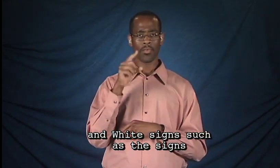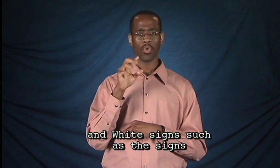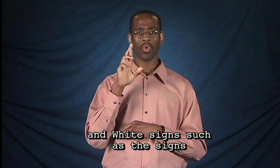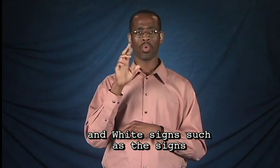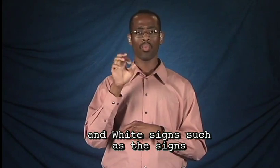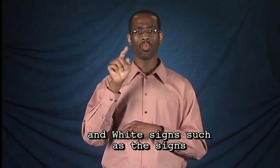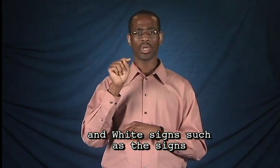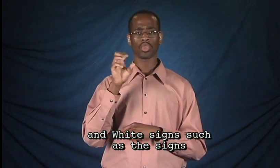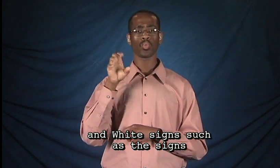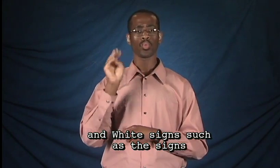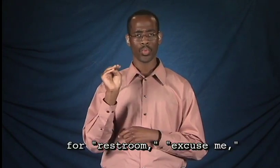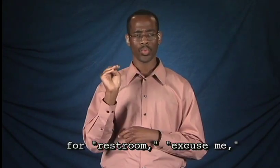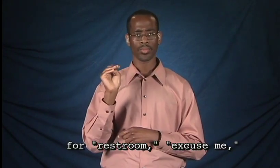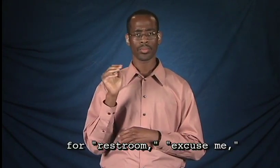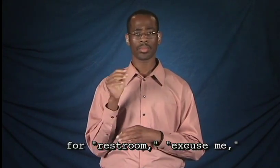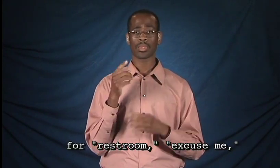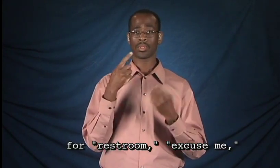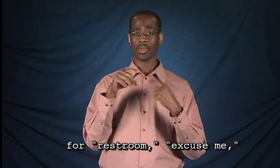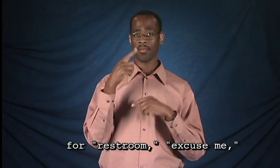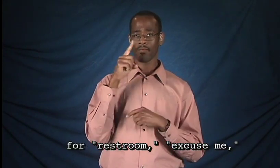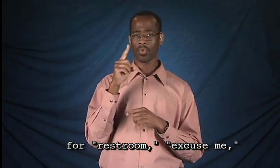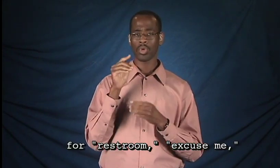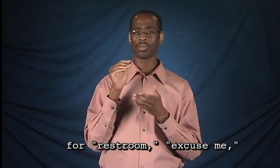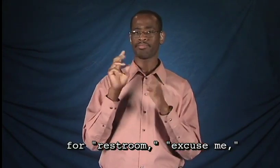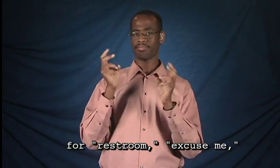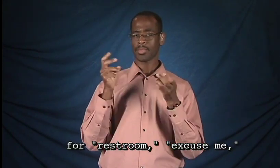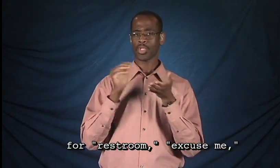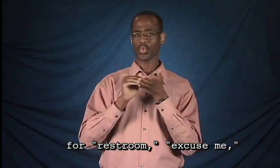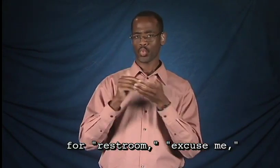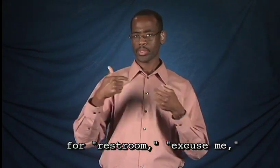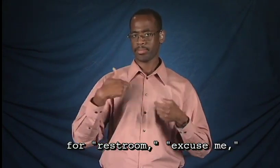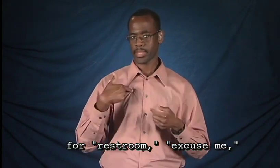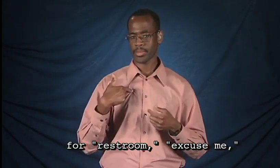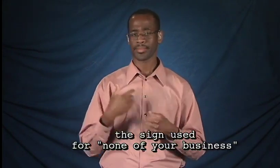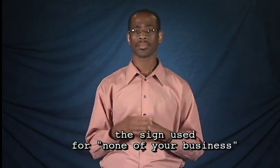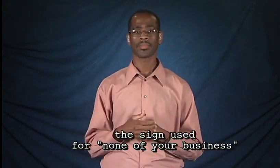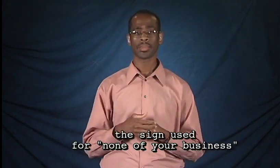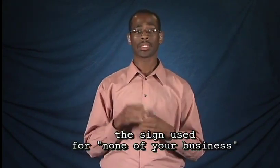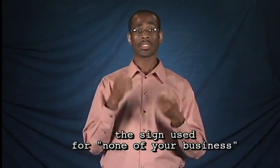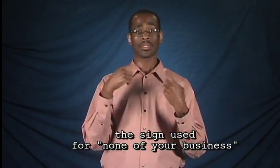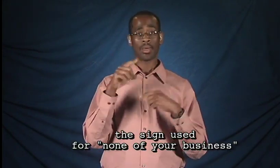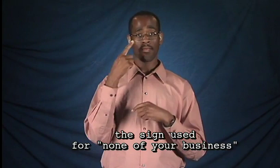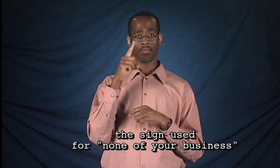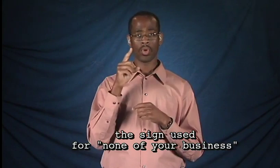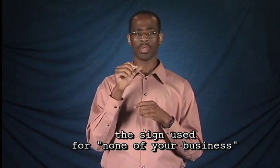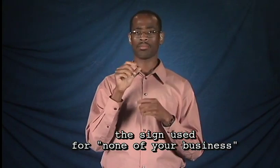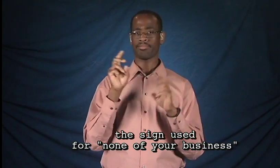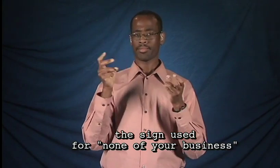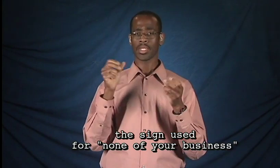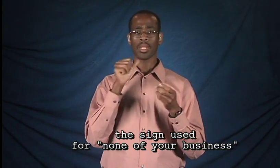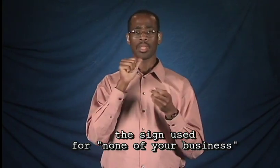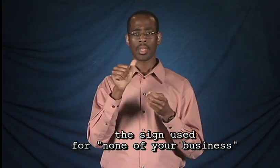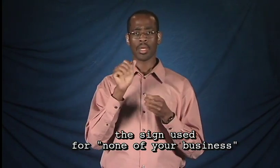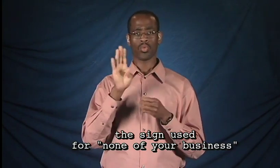for restroom, excuse me, the sign used for none of your